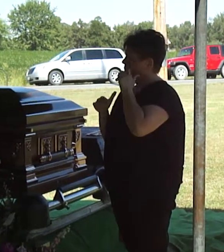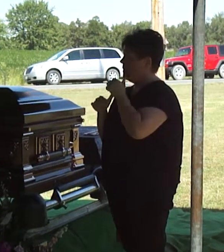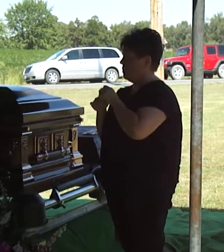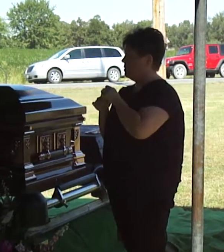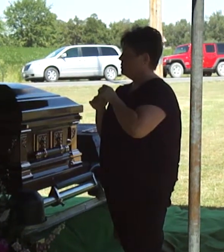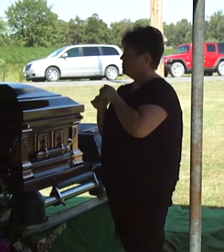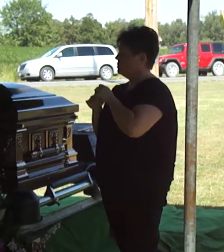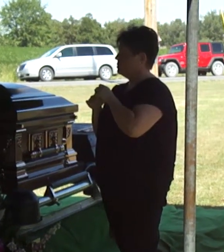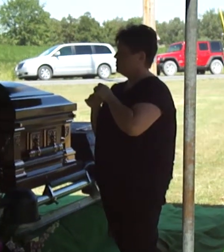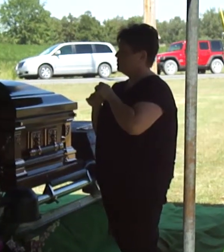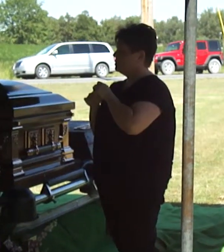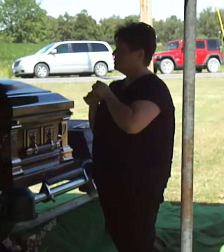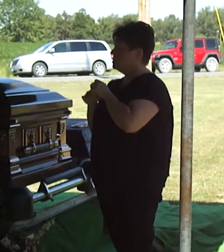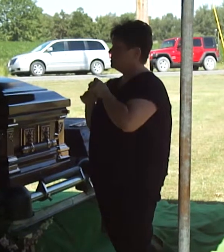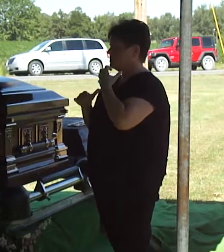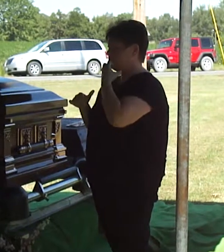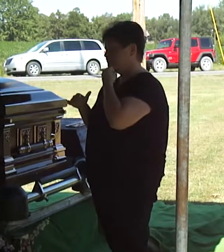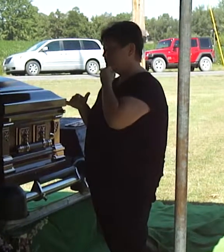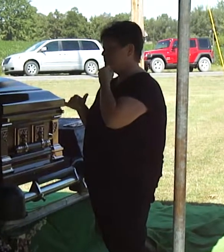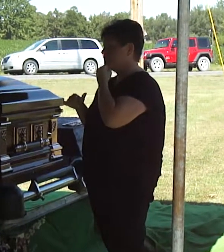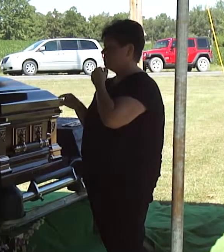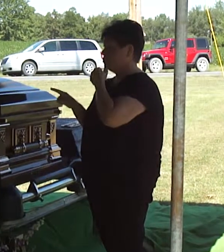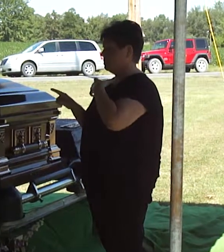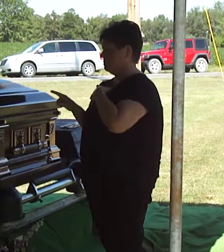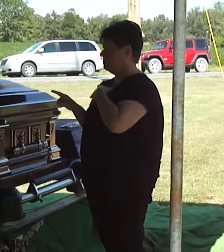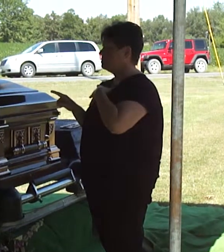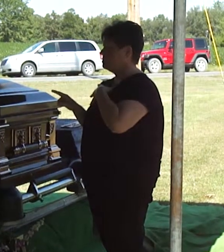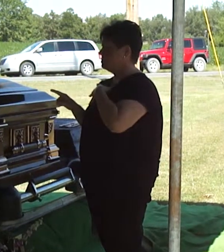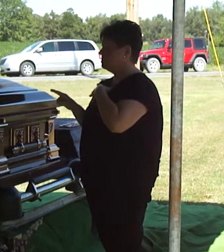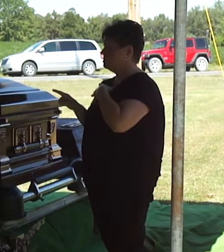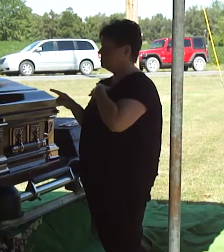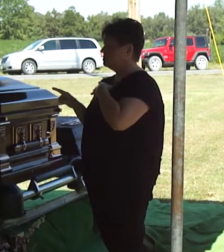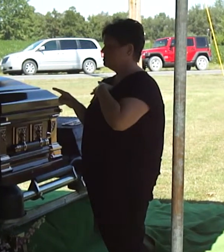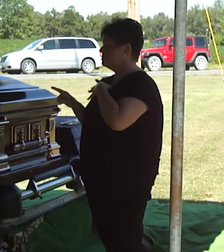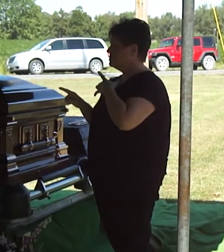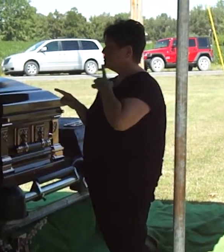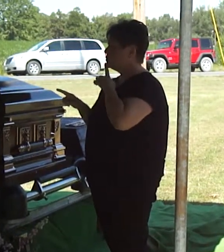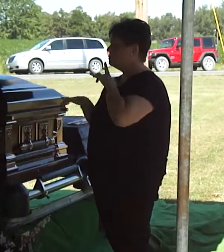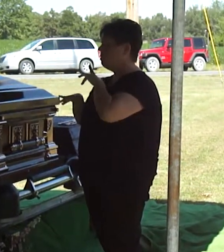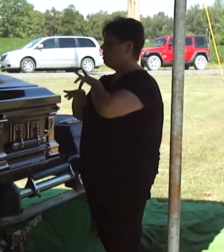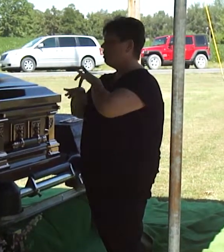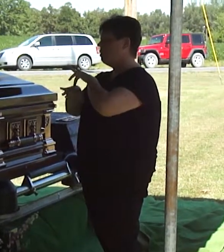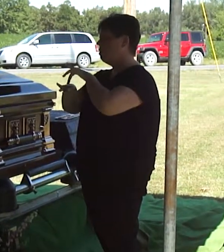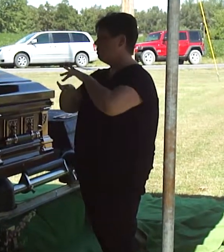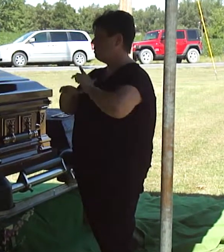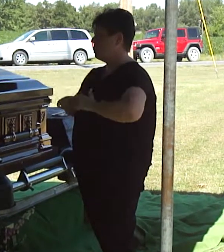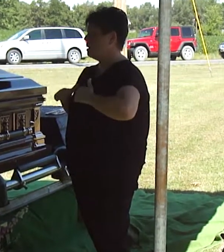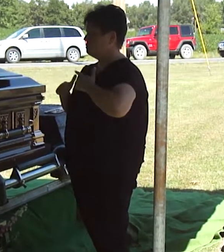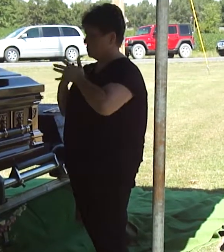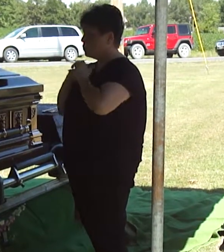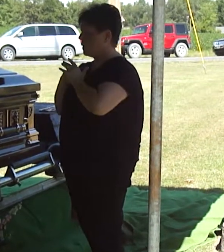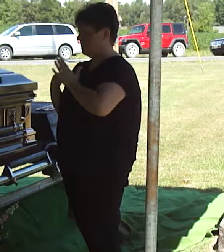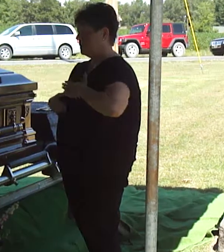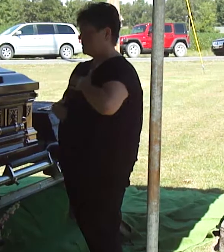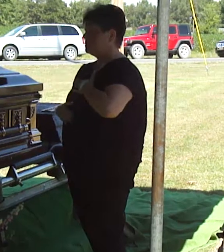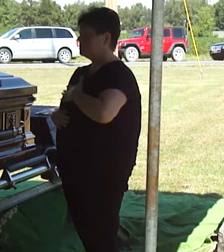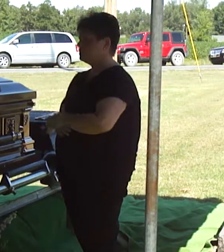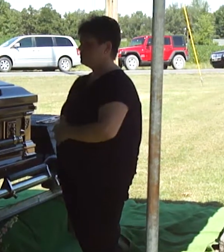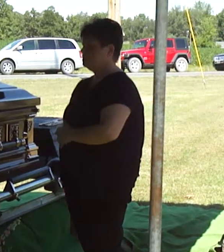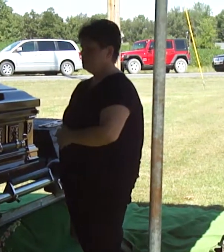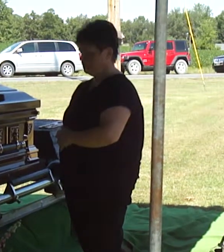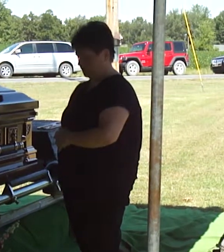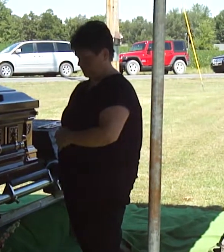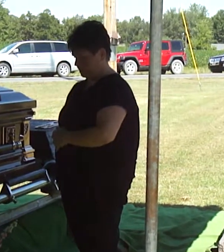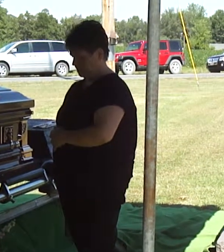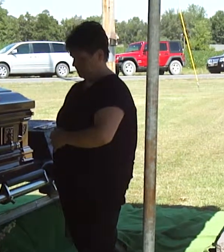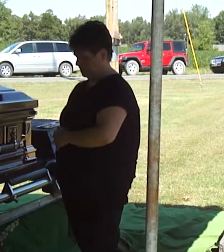remember this dear lady that so touched our lives. Let's pray. We'll be